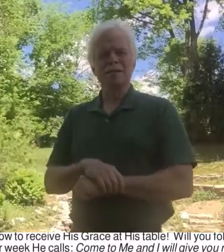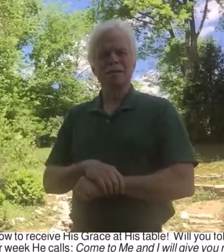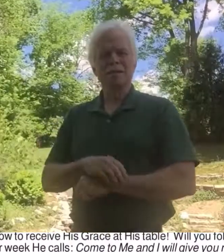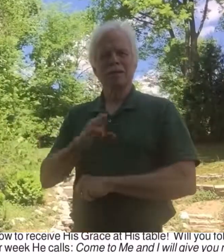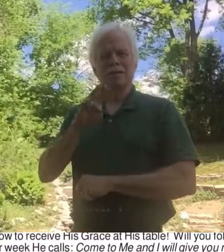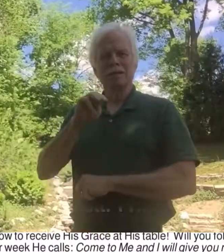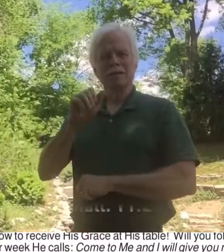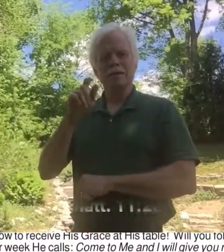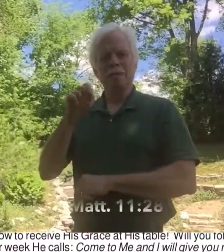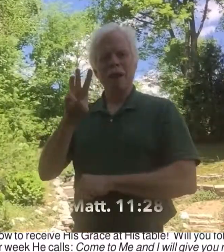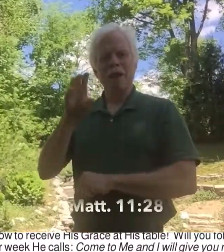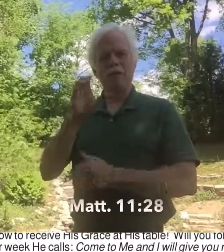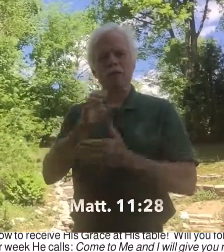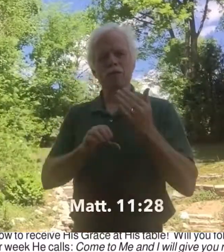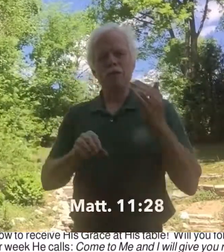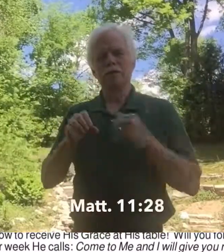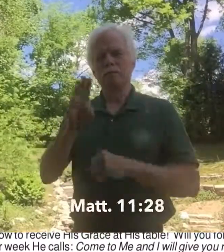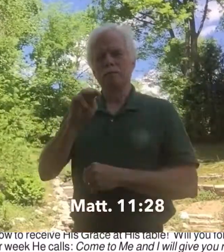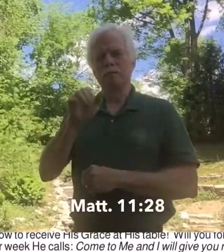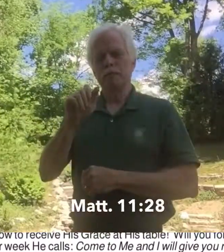rest. Matthew